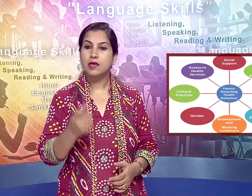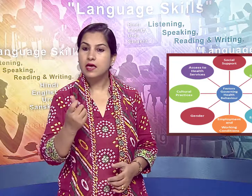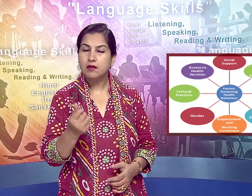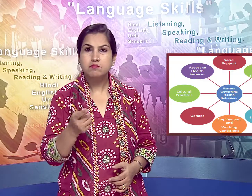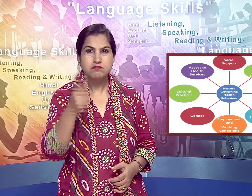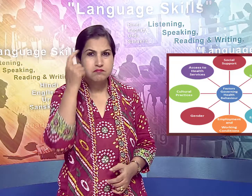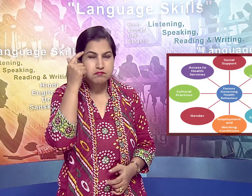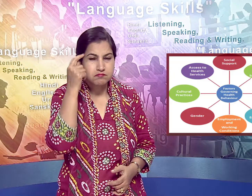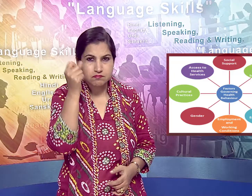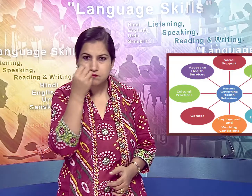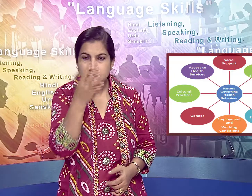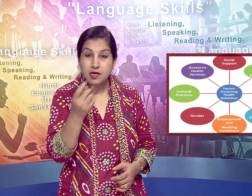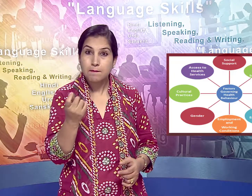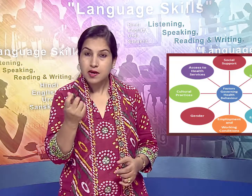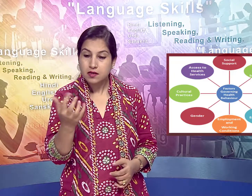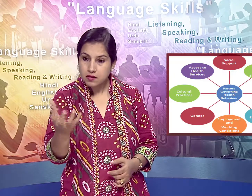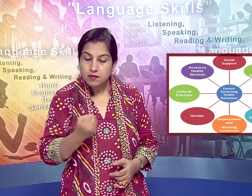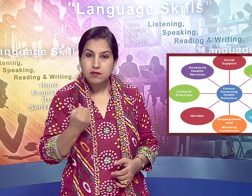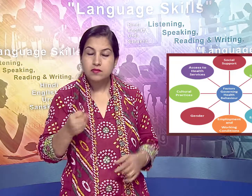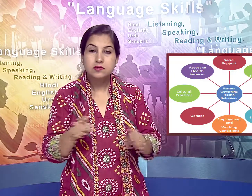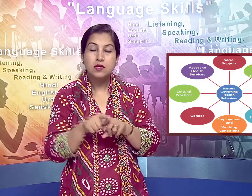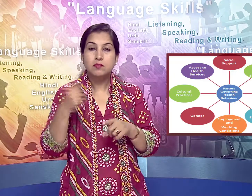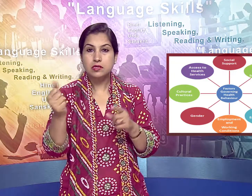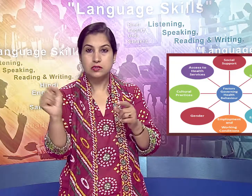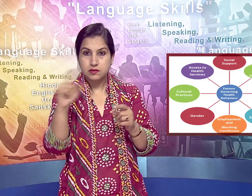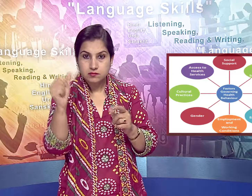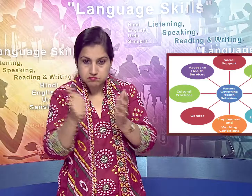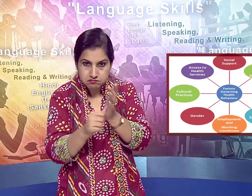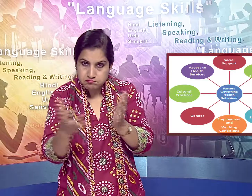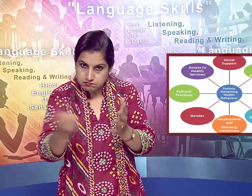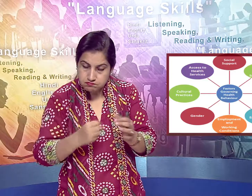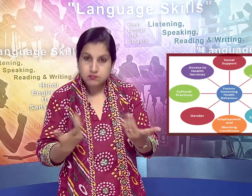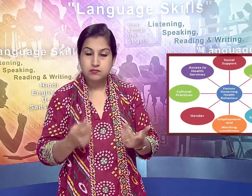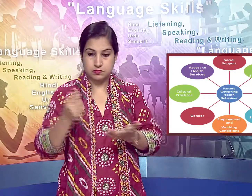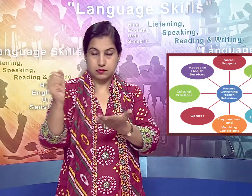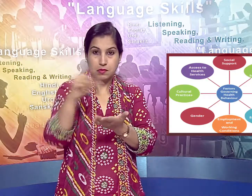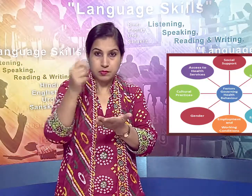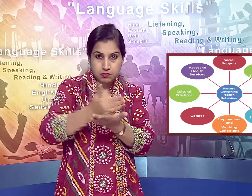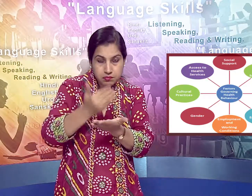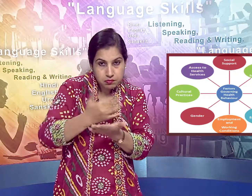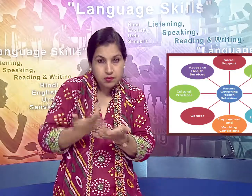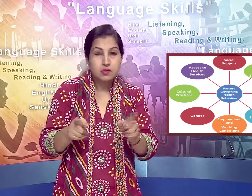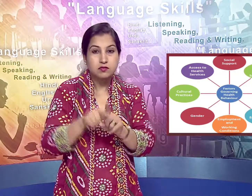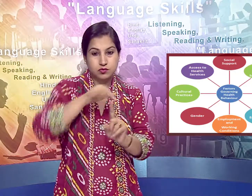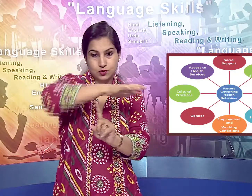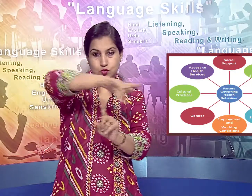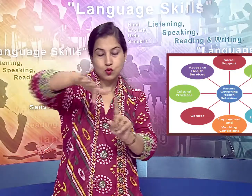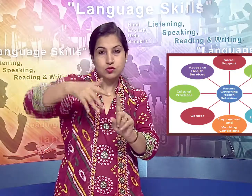Income, you can easily understand the money which comes to you through salary, you earn money, and the social